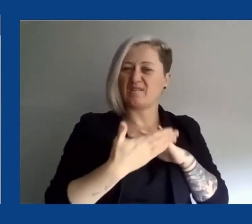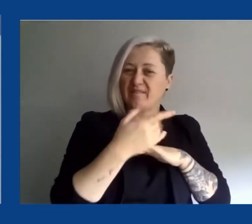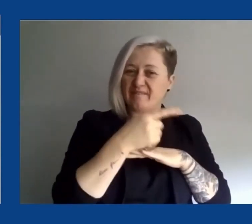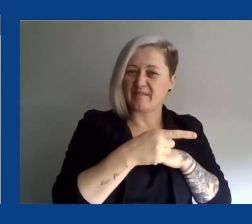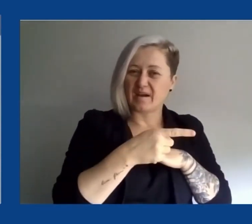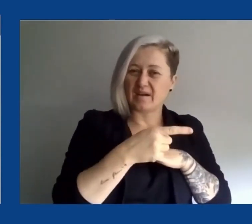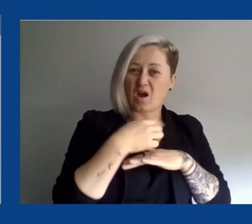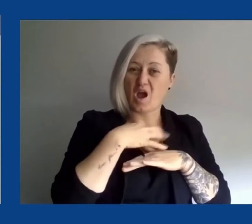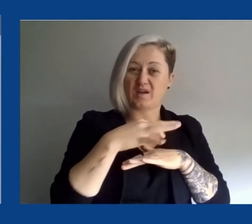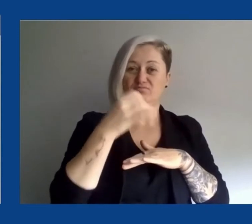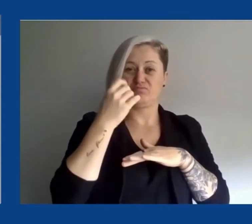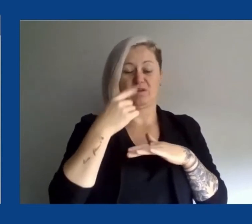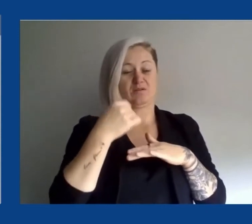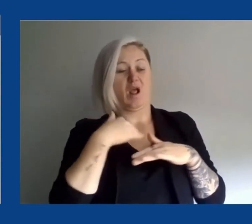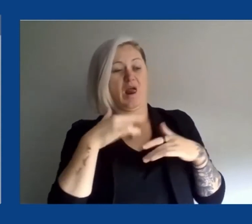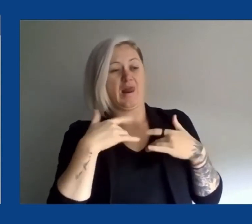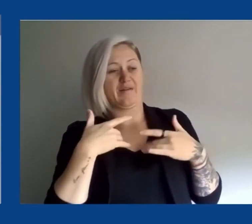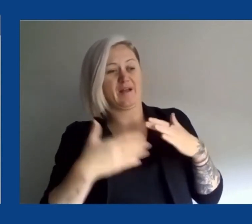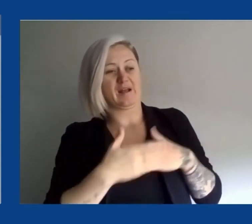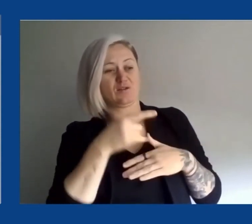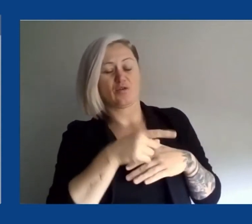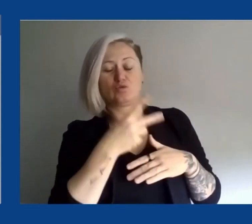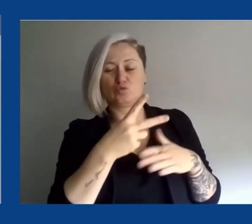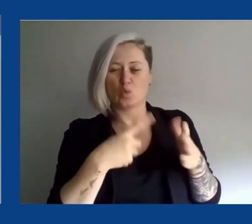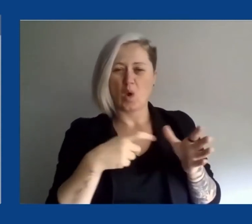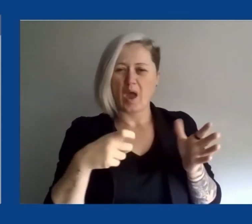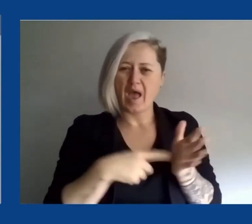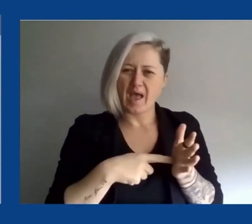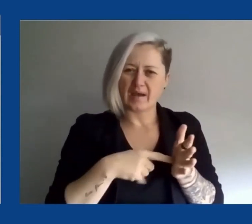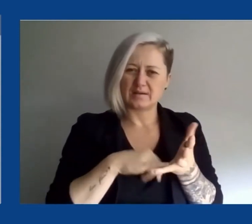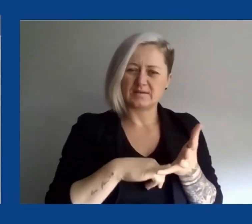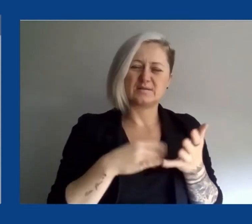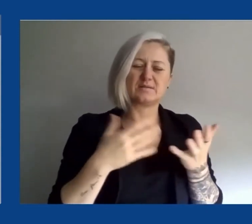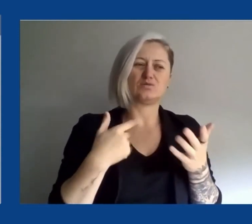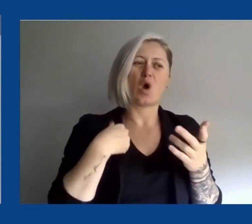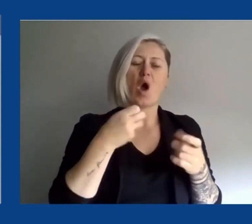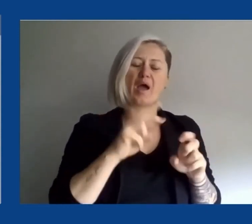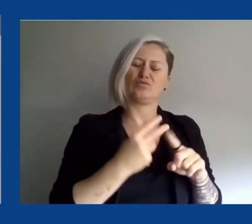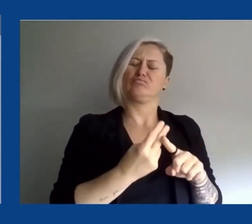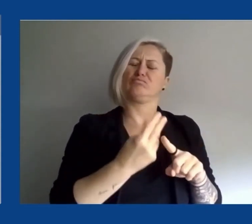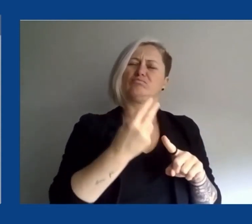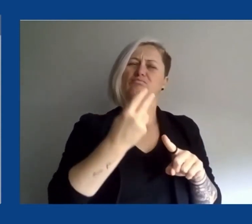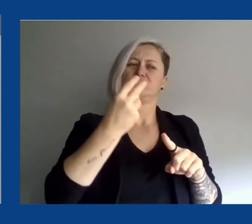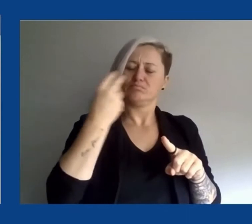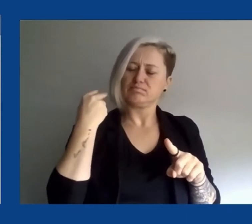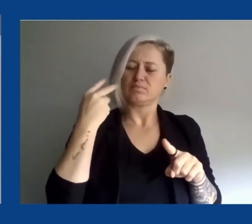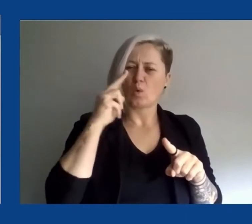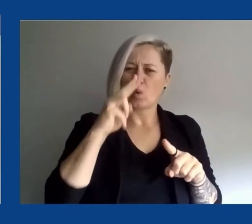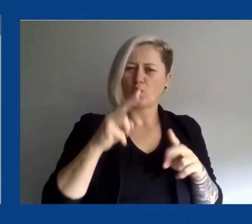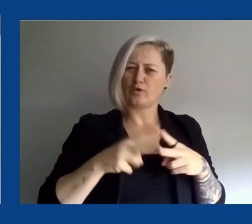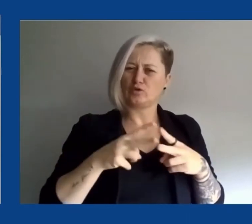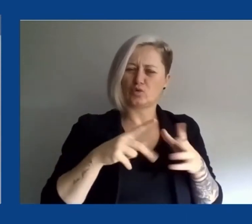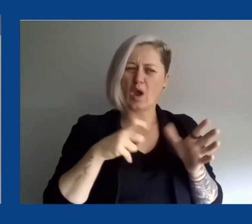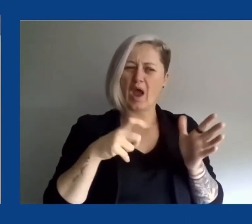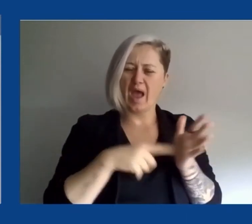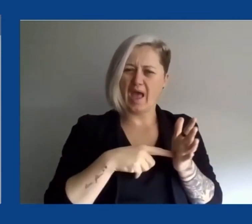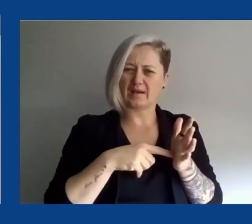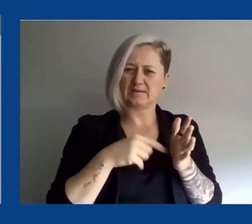I lived under those two acts. So I had to look back at those two acts that I lived under, the protection acts.